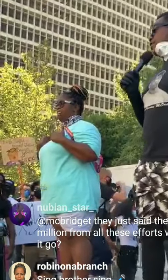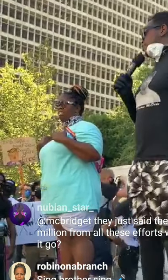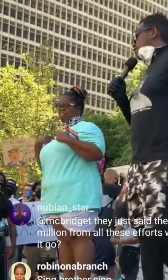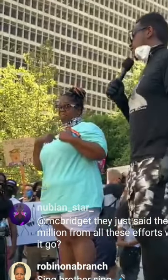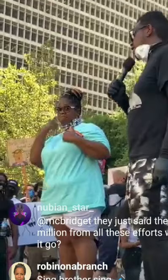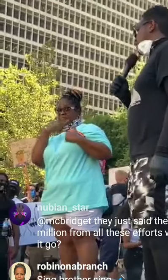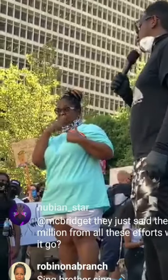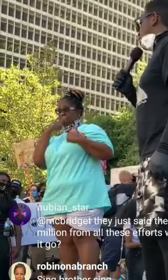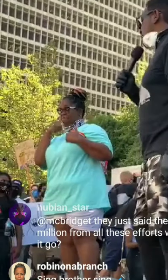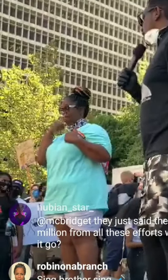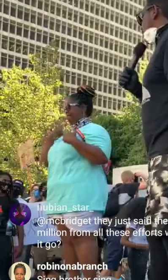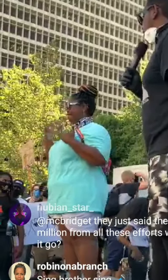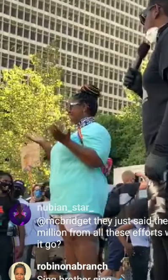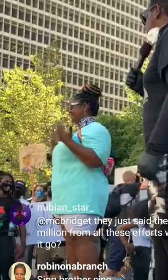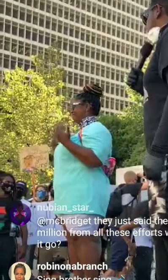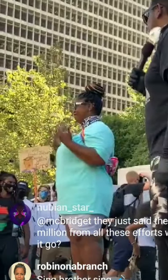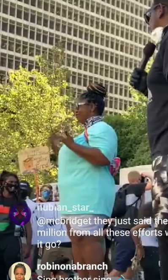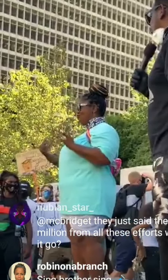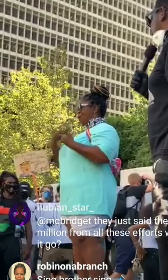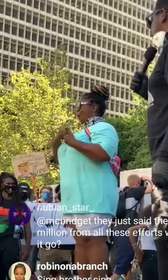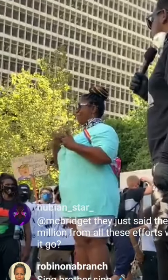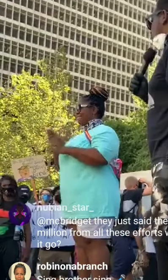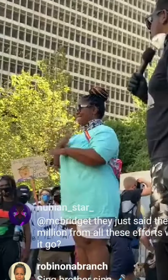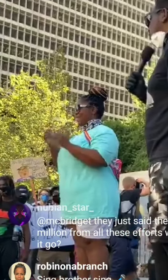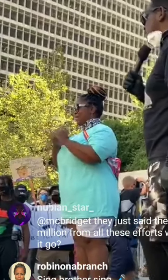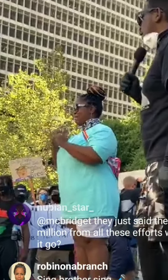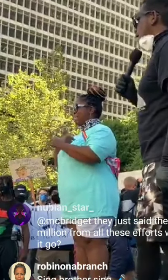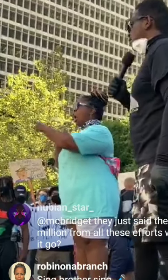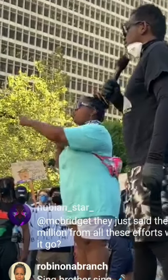I would like y'all to help me out a little bit.